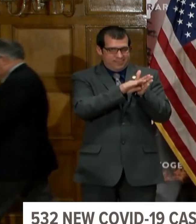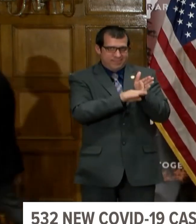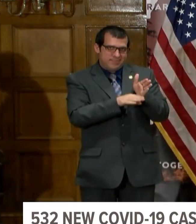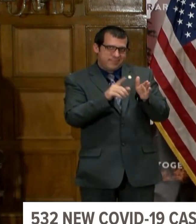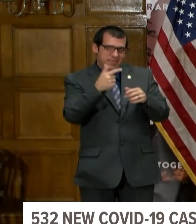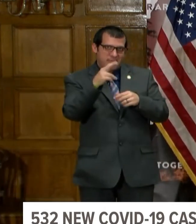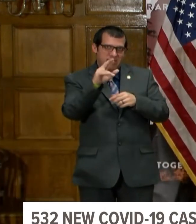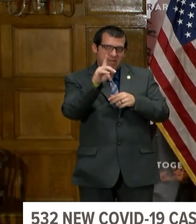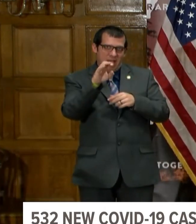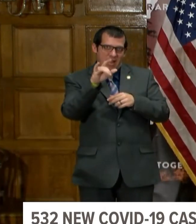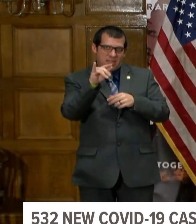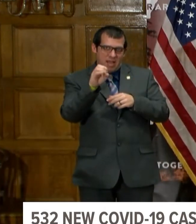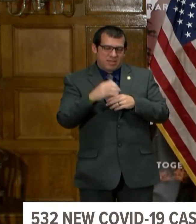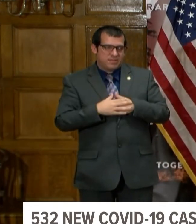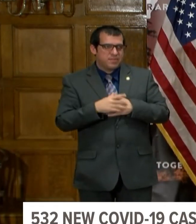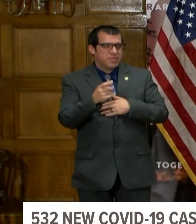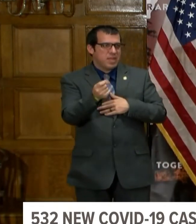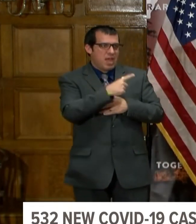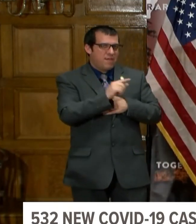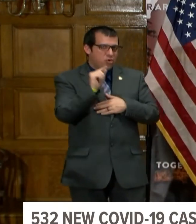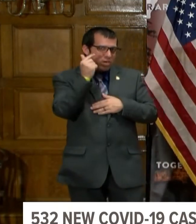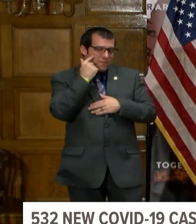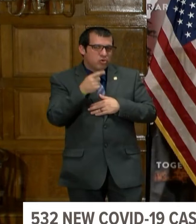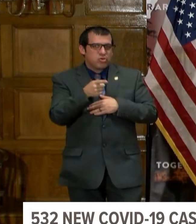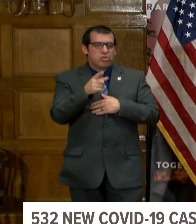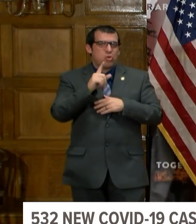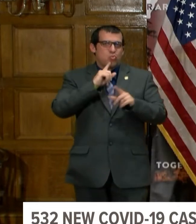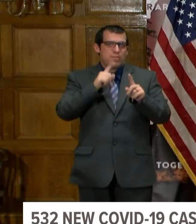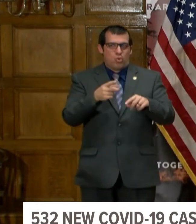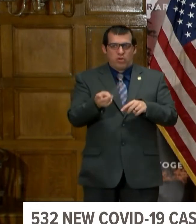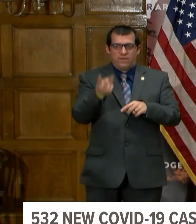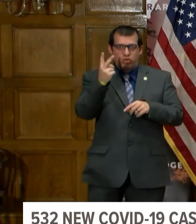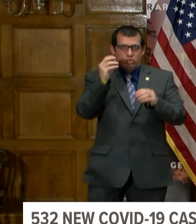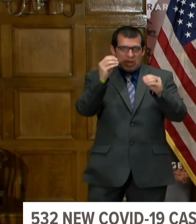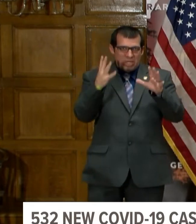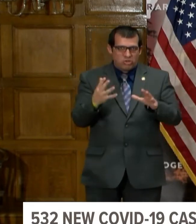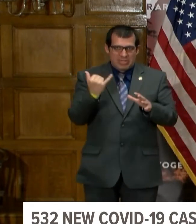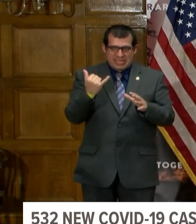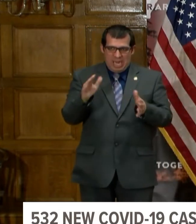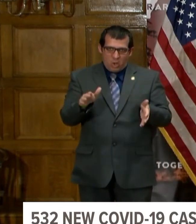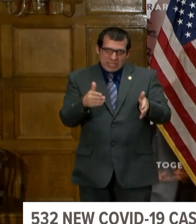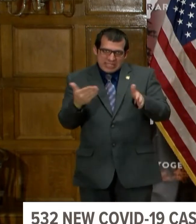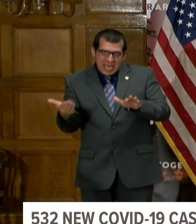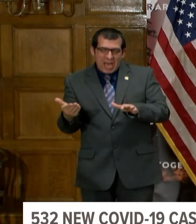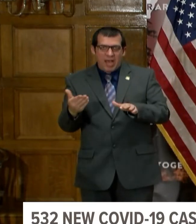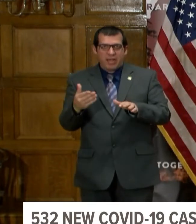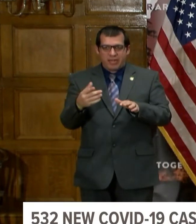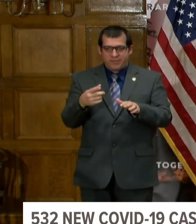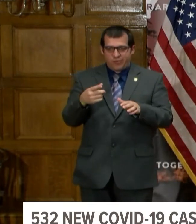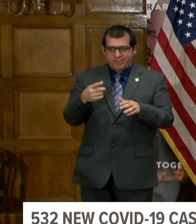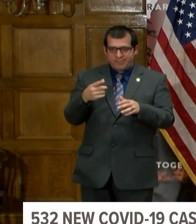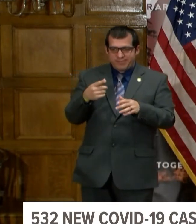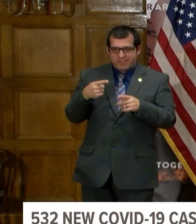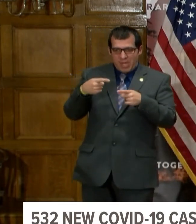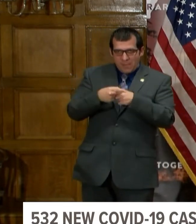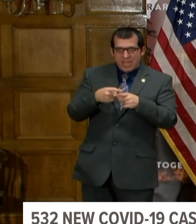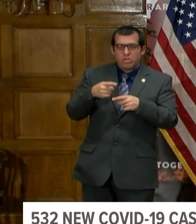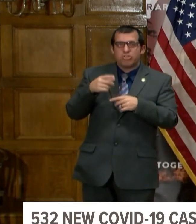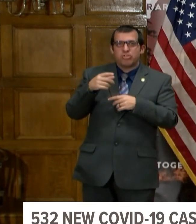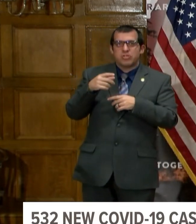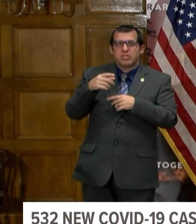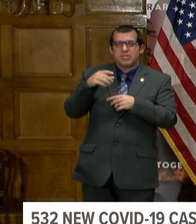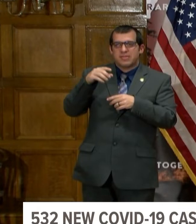Yes. Governor, we've had reports of 2 educators in the state who have now died from complications due to the virus, and that's a superintendent